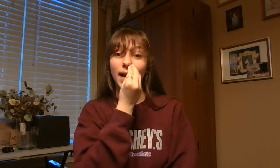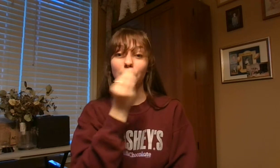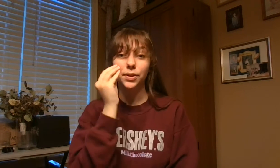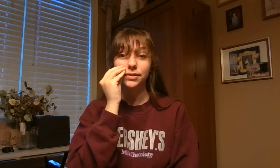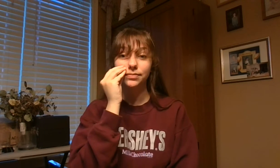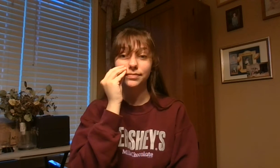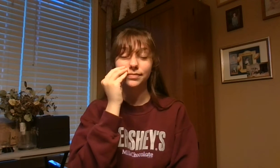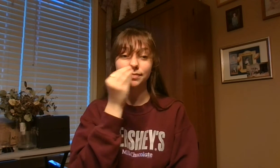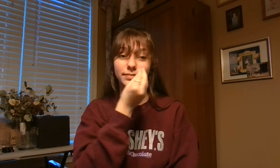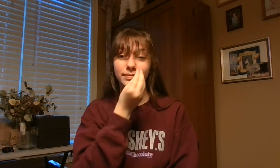flower,